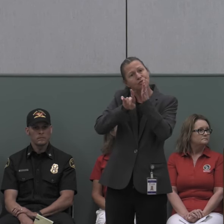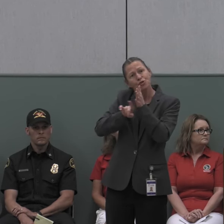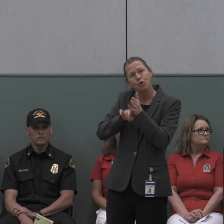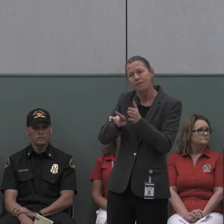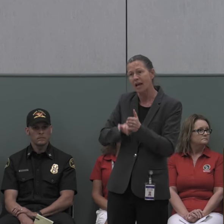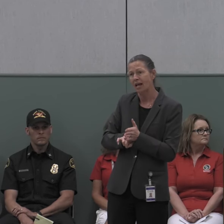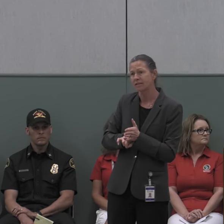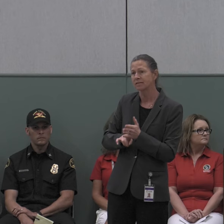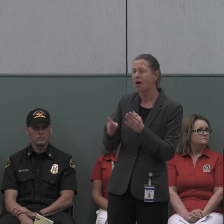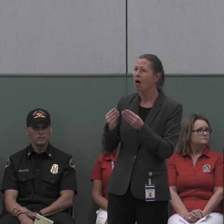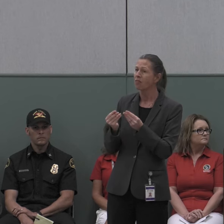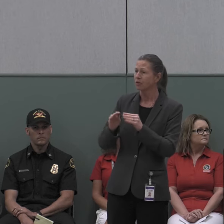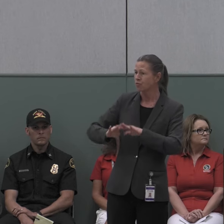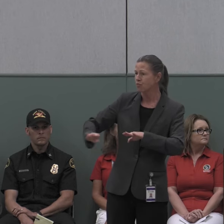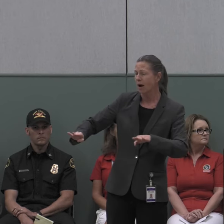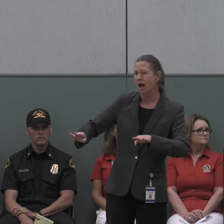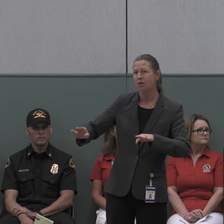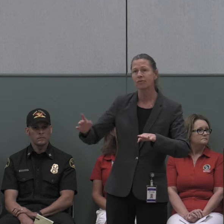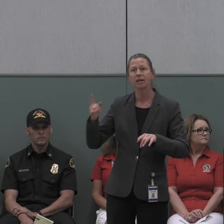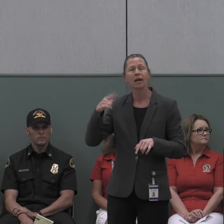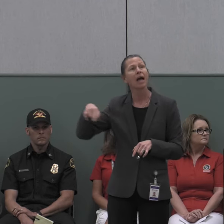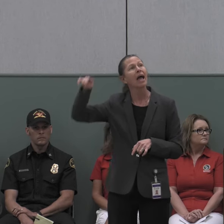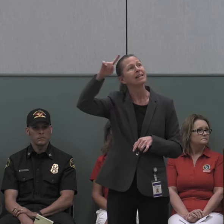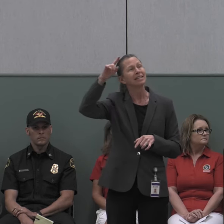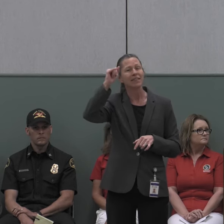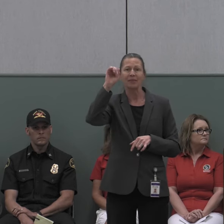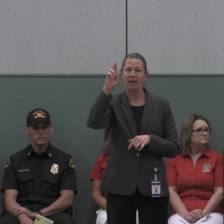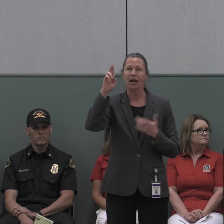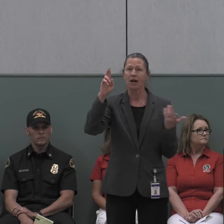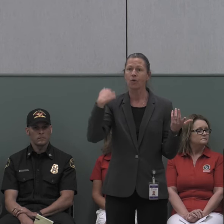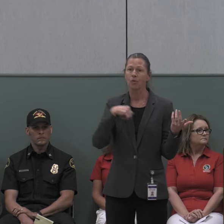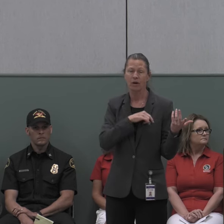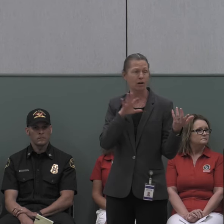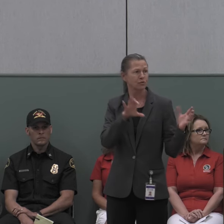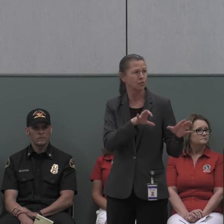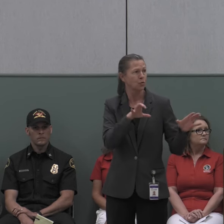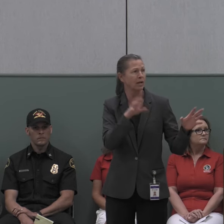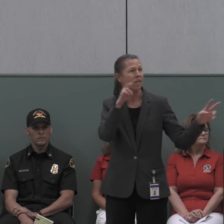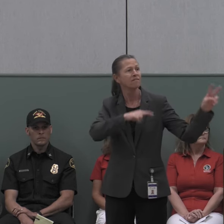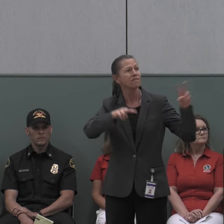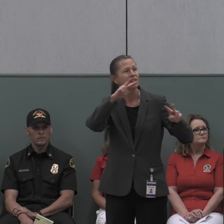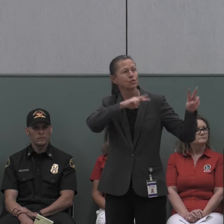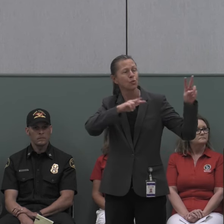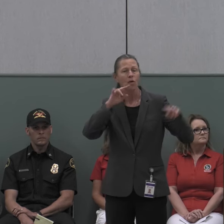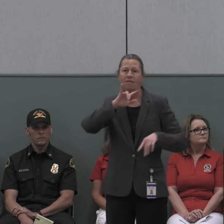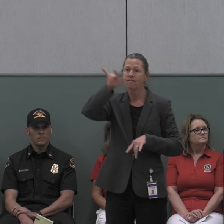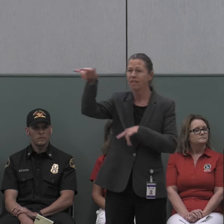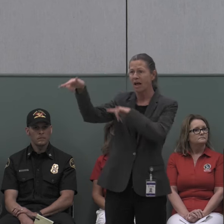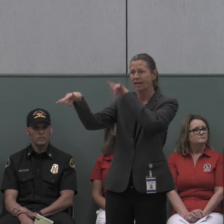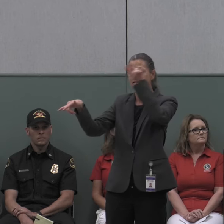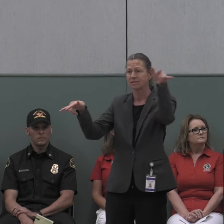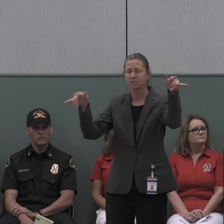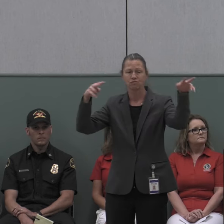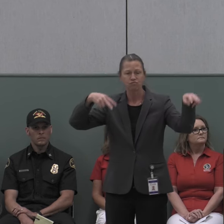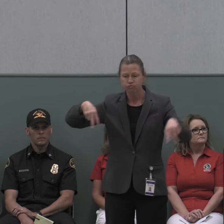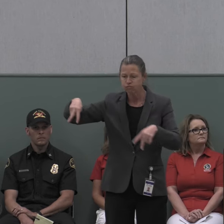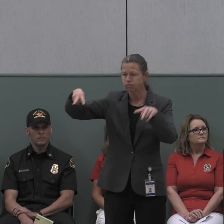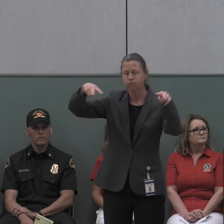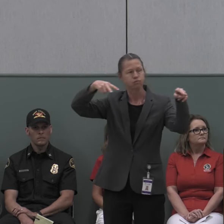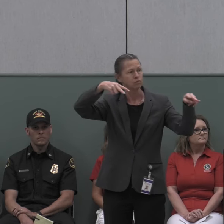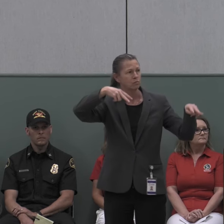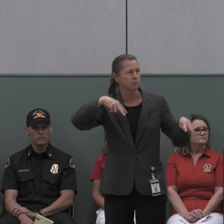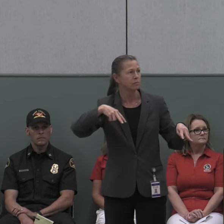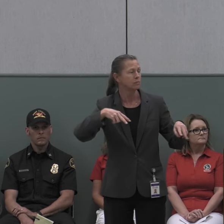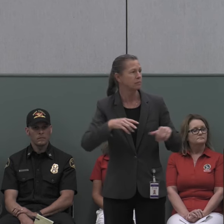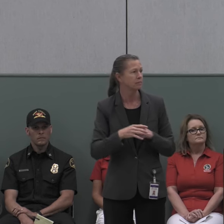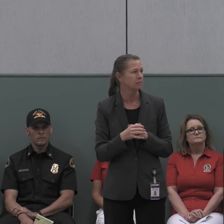through area patrol. We are doing visual flights over all of our gas systems as well as LIDAR flights